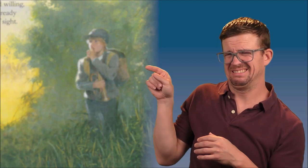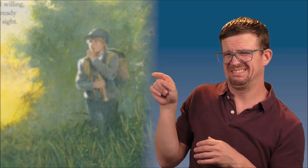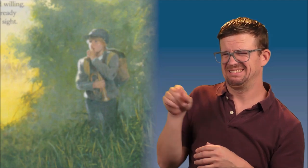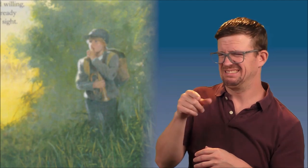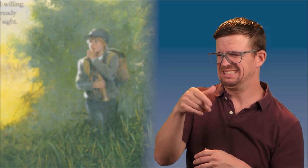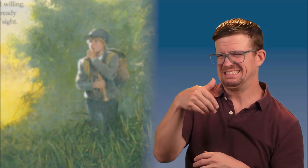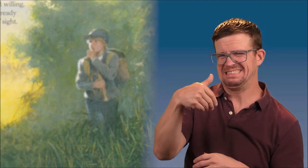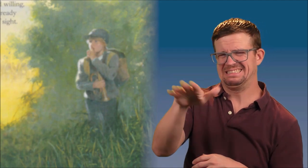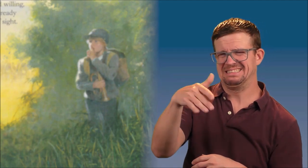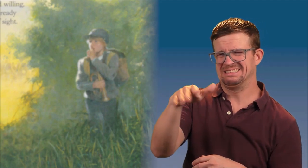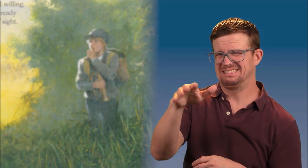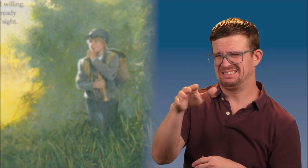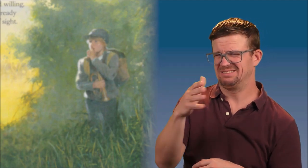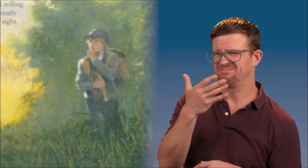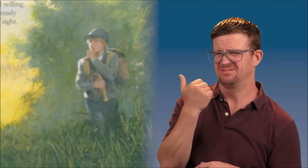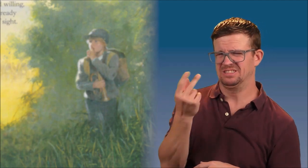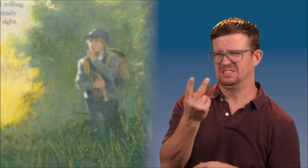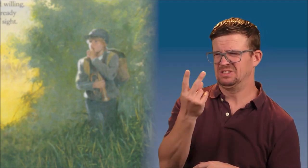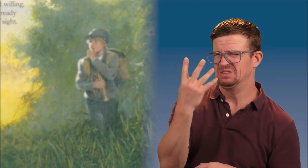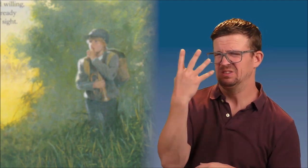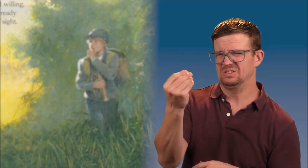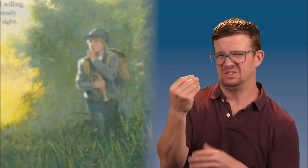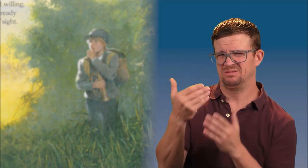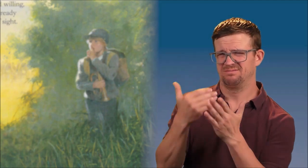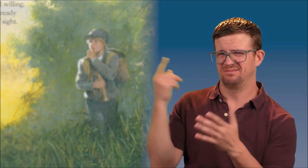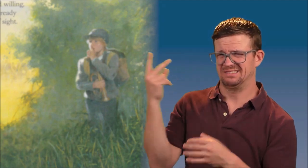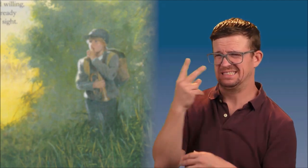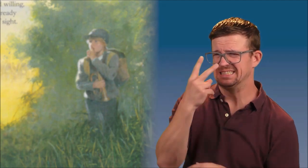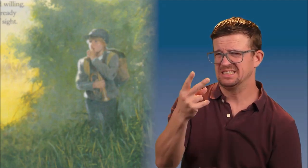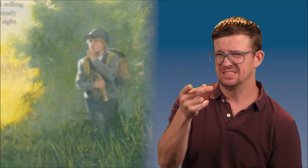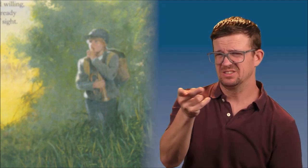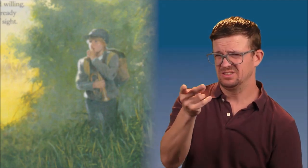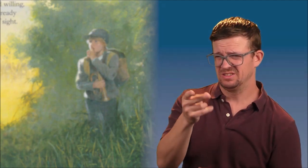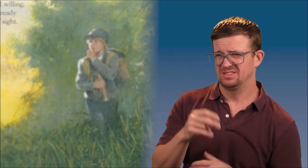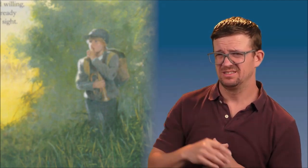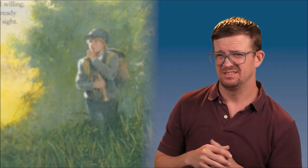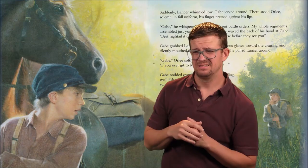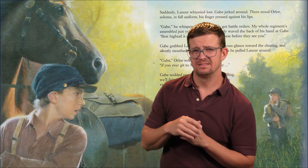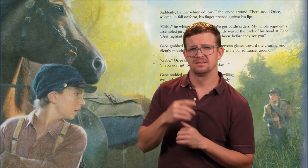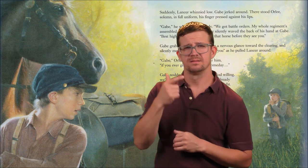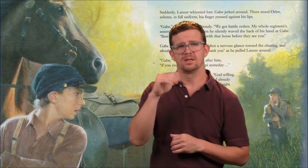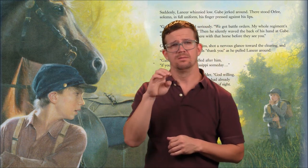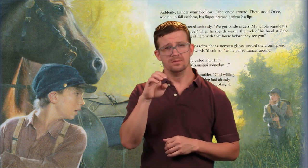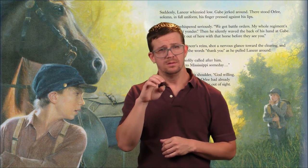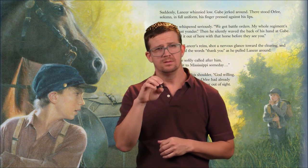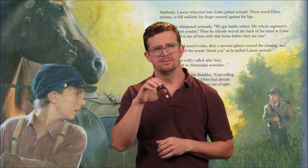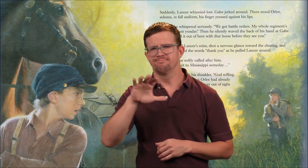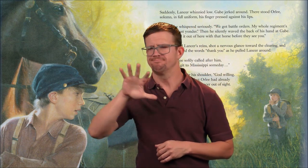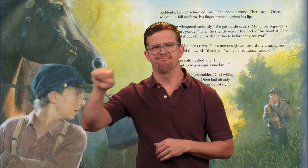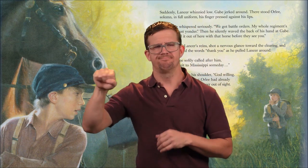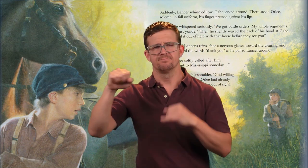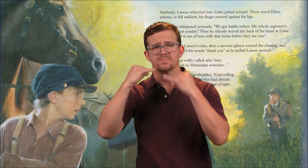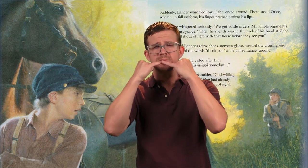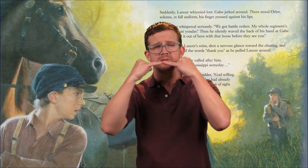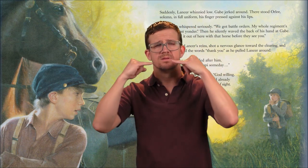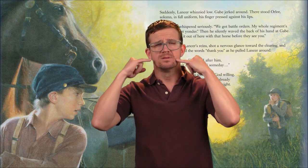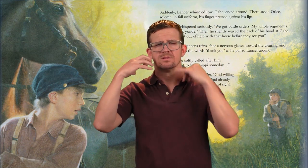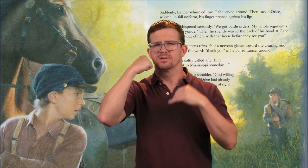yonder. Then he silently waved the back of his hand at Gabe. Best hightail it out of here with that